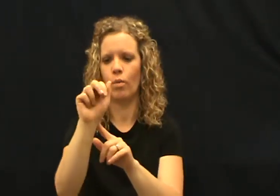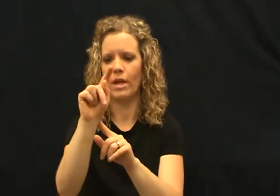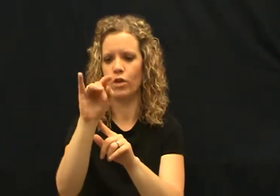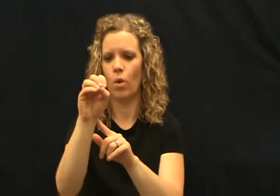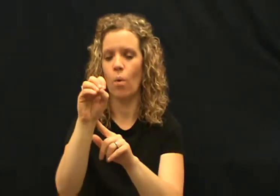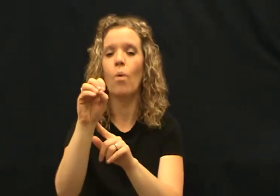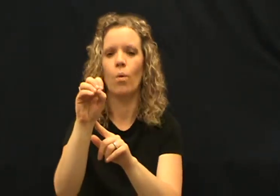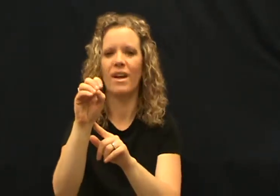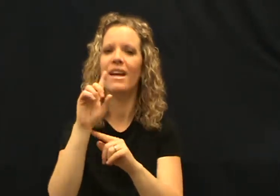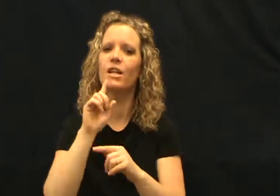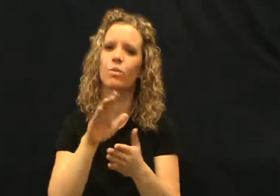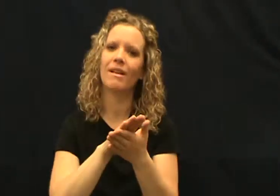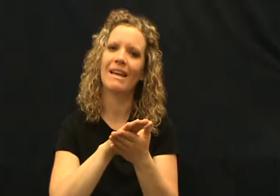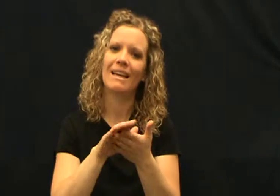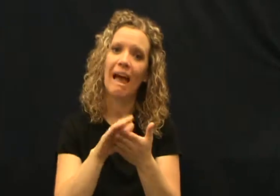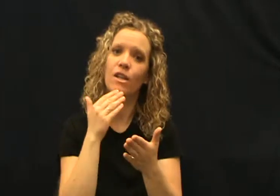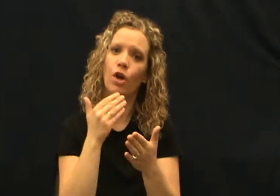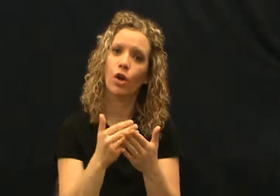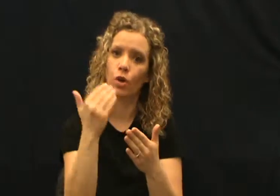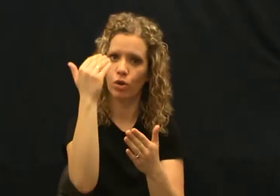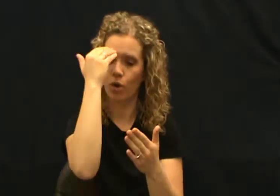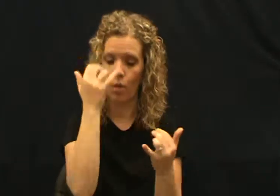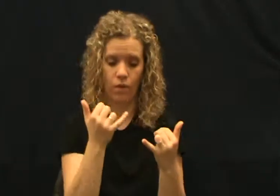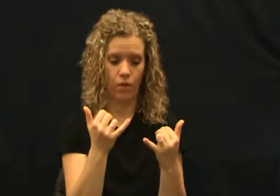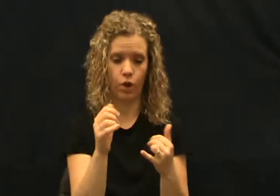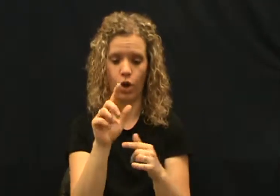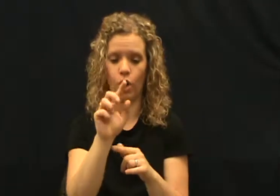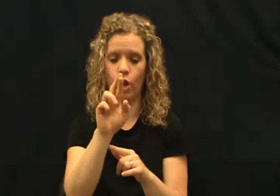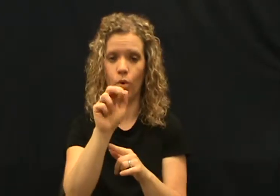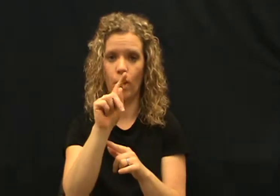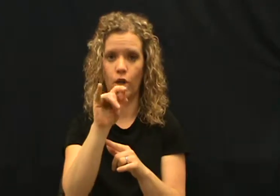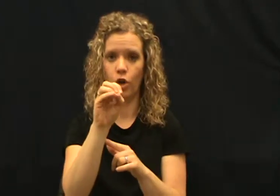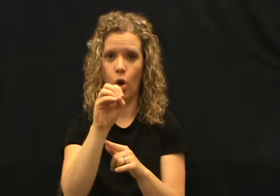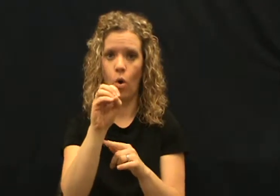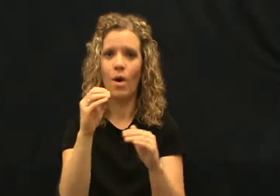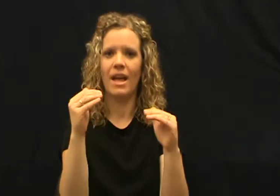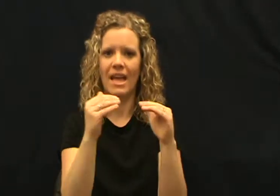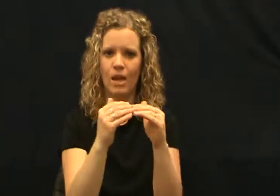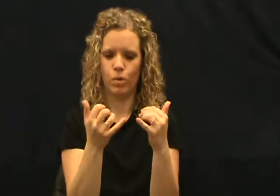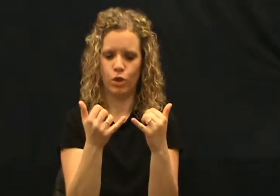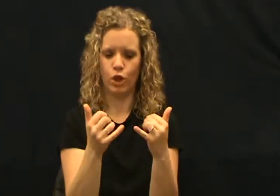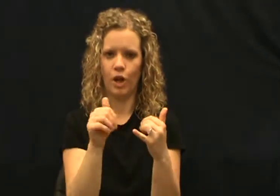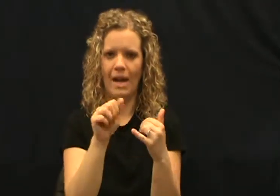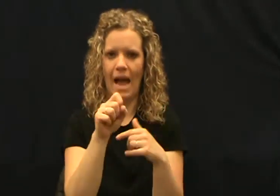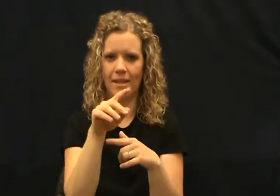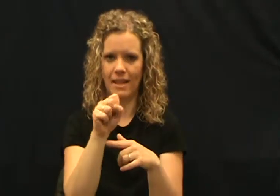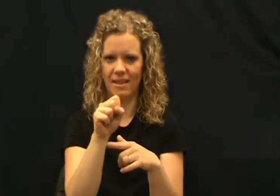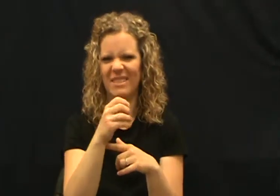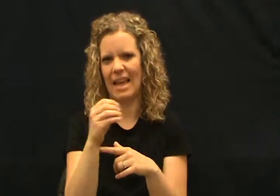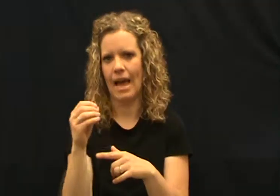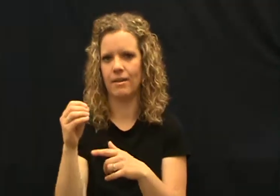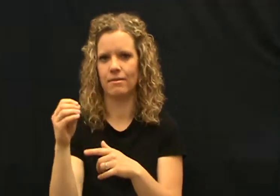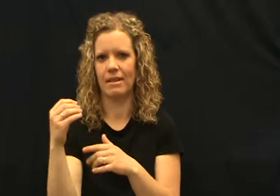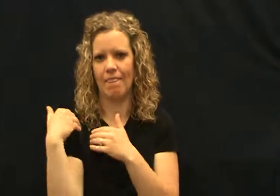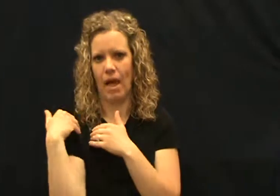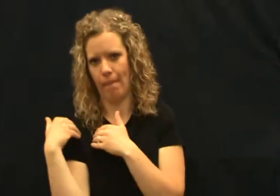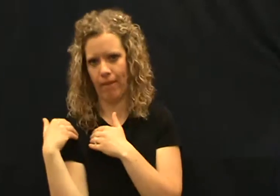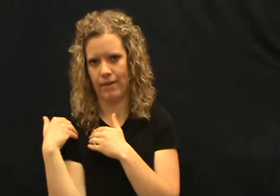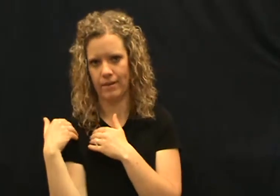and very good to know that the current ratio equals current assets and current liabilities. If you're trying to understand this company, you would